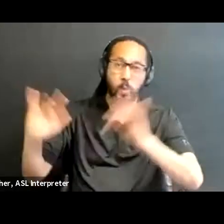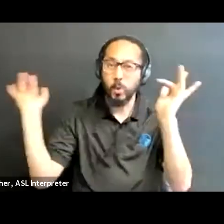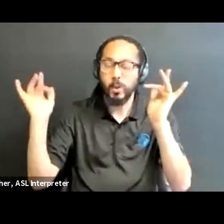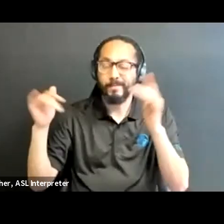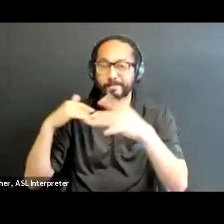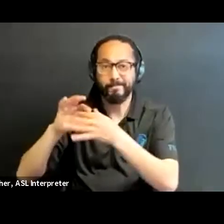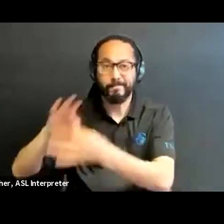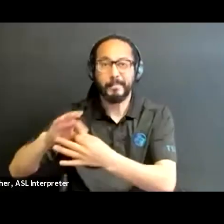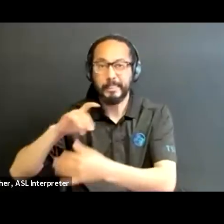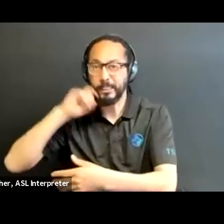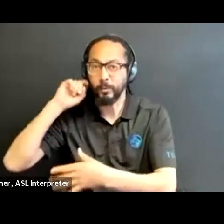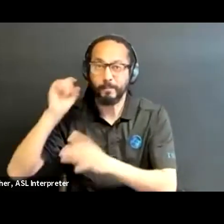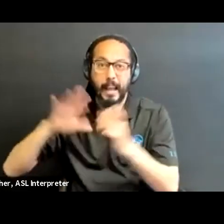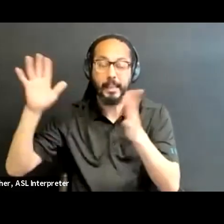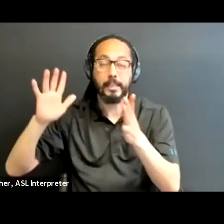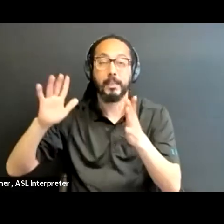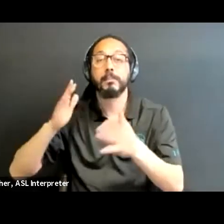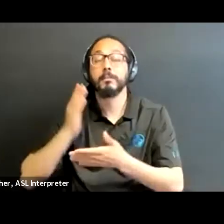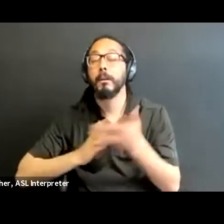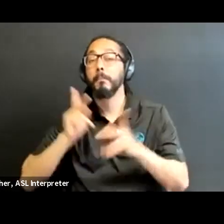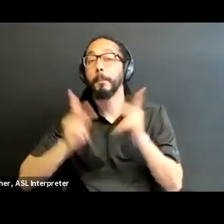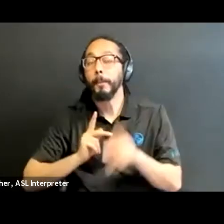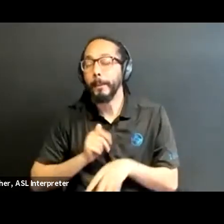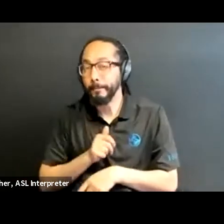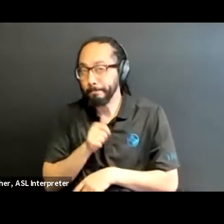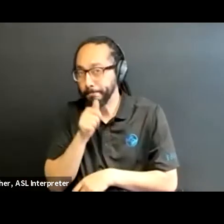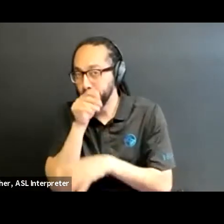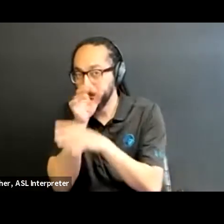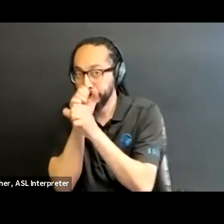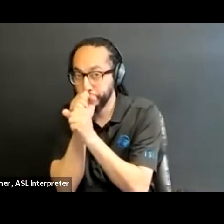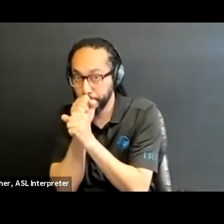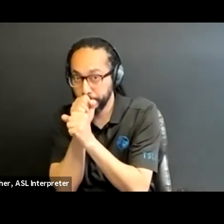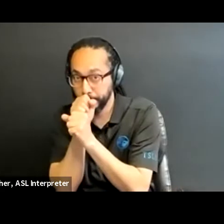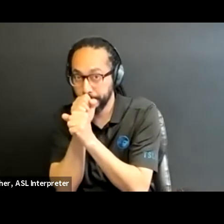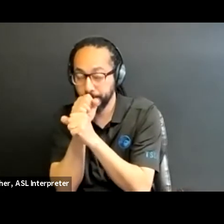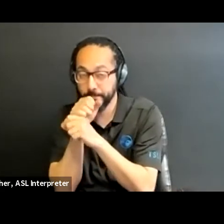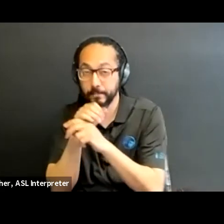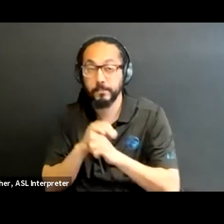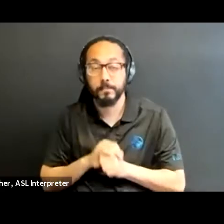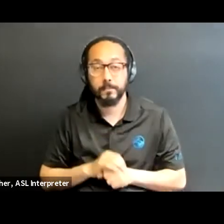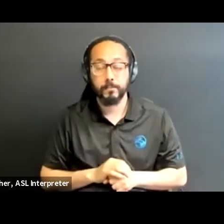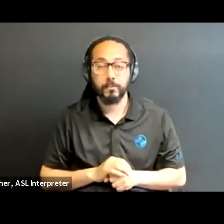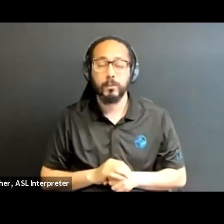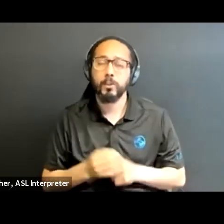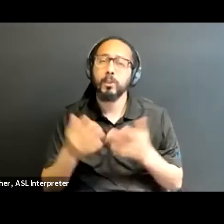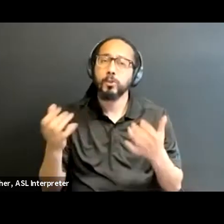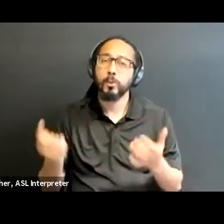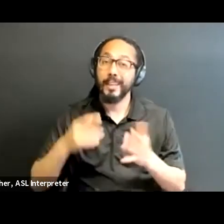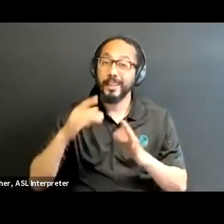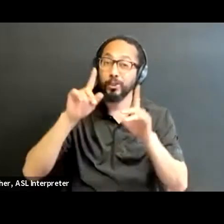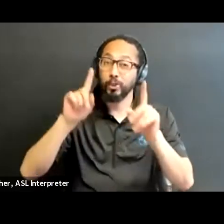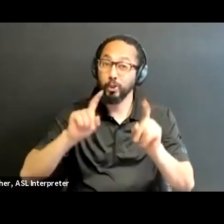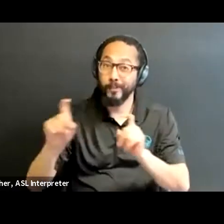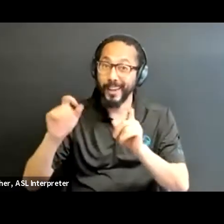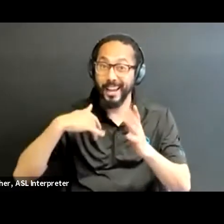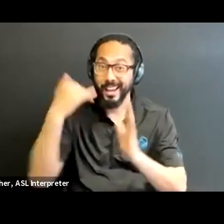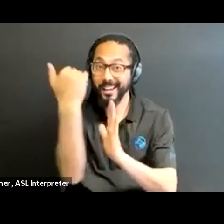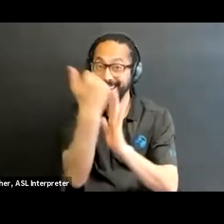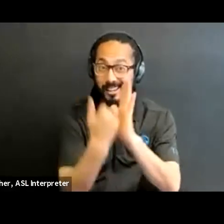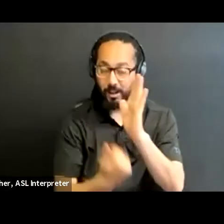something that they may not be willing to admit someone close to them has done. So we wanted to make it as comfortable and easy as possible for youth